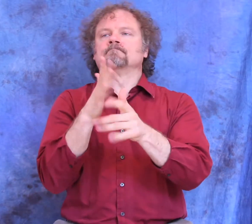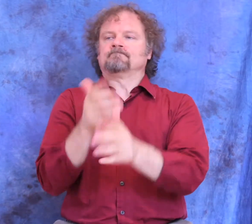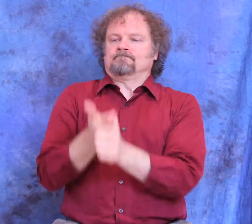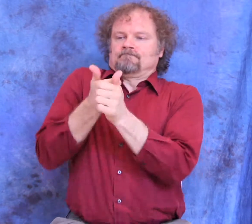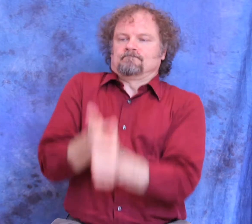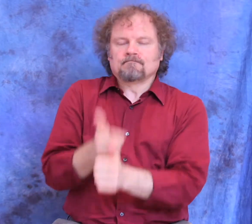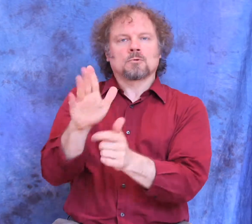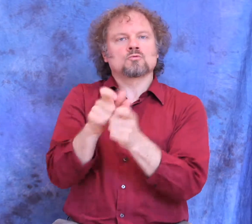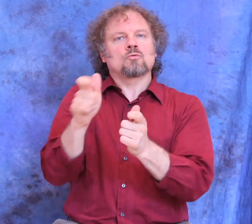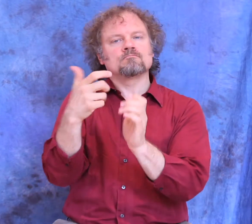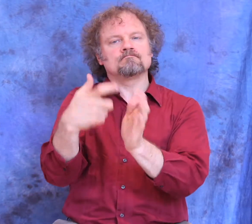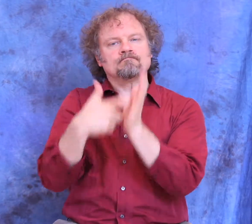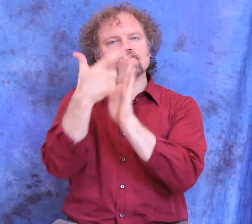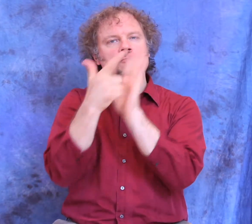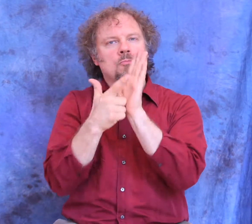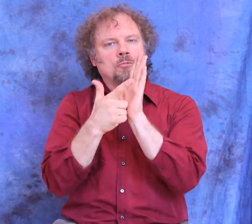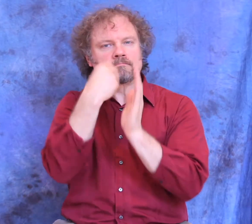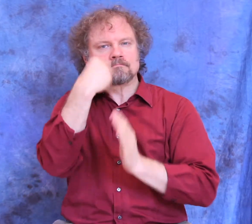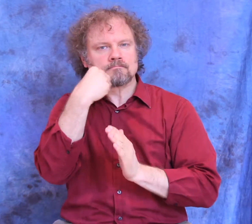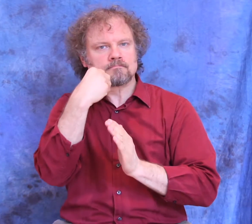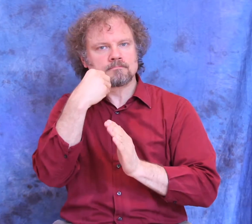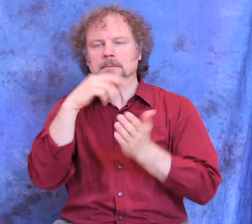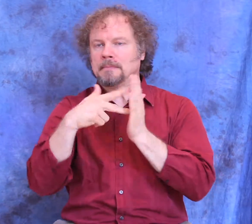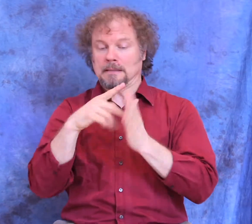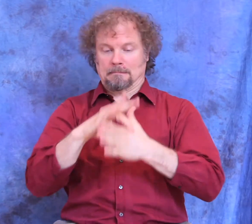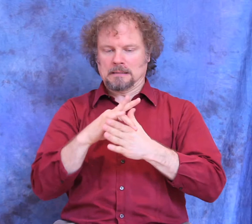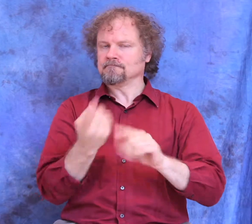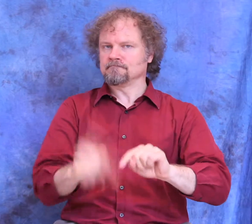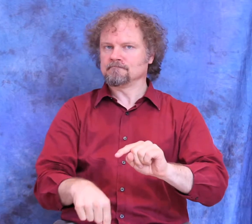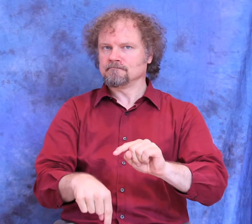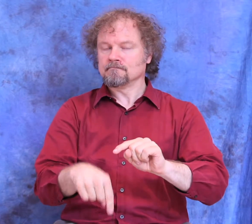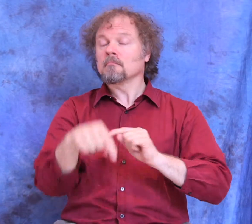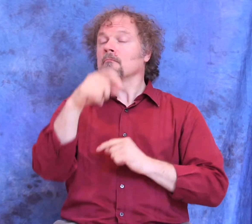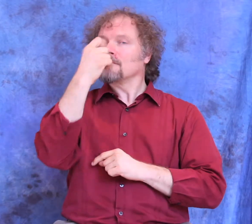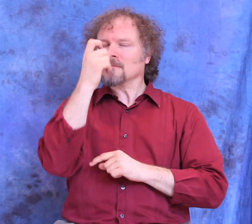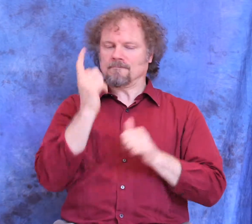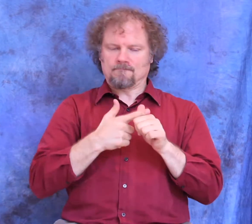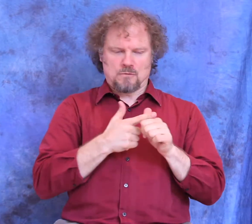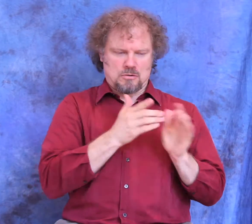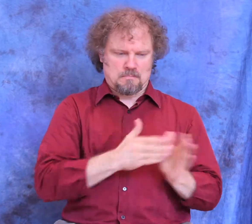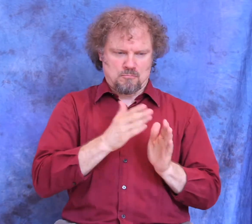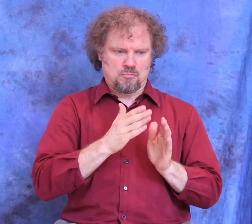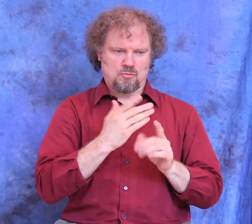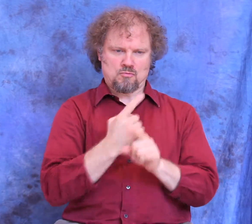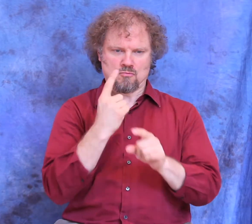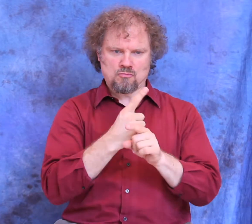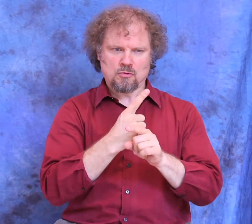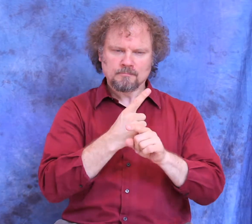laws. Therefore, they could not eat meat, for they first had to prepare a proper slaughtering knife, remove